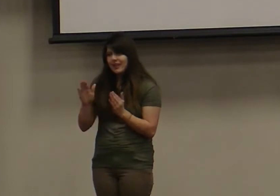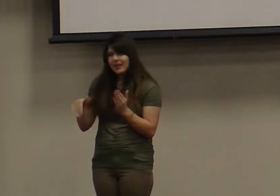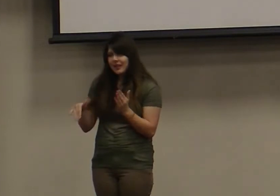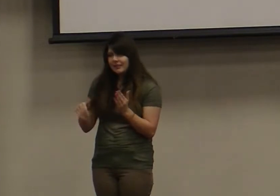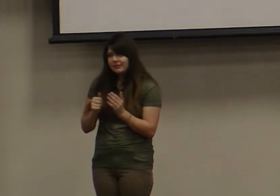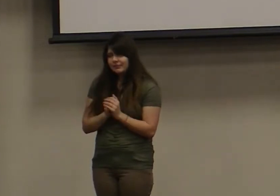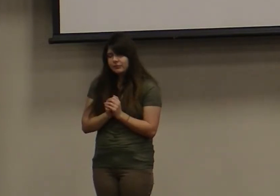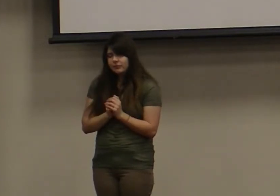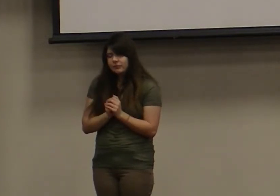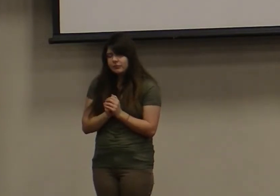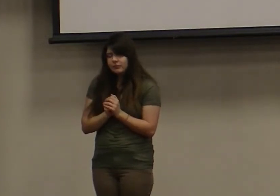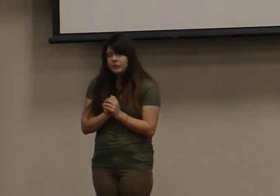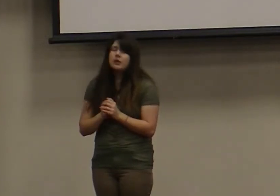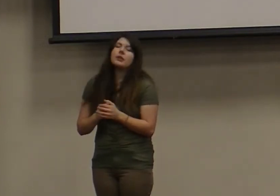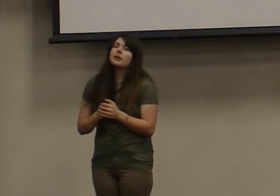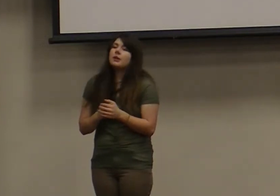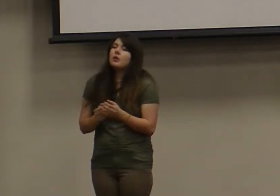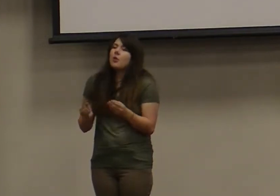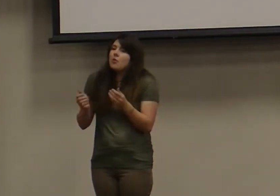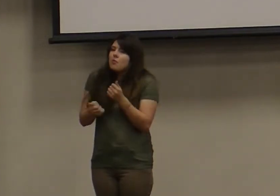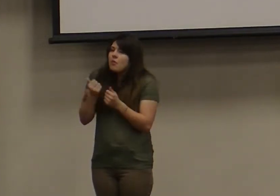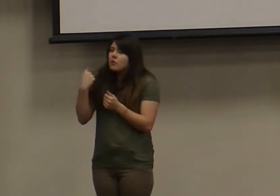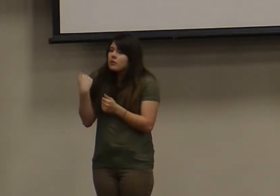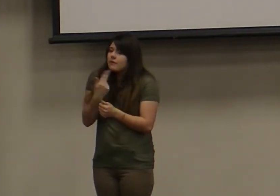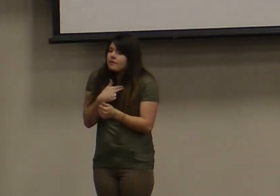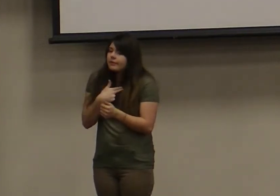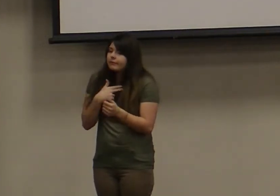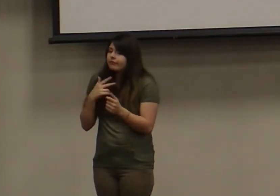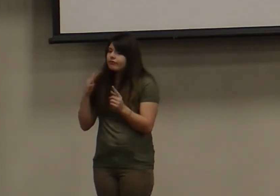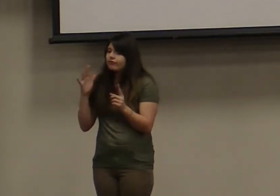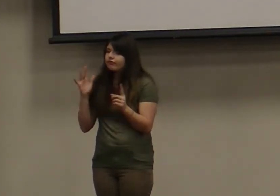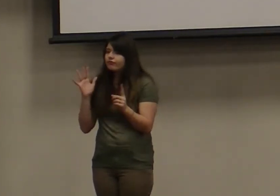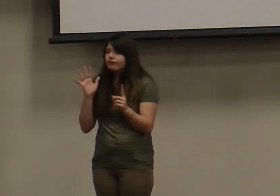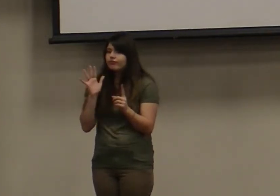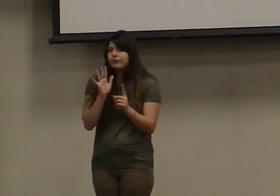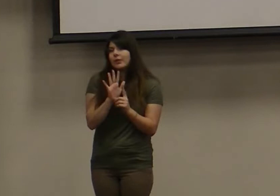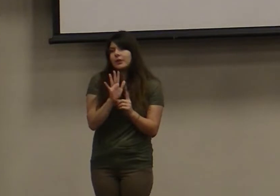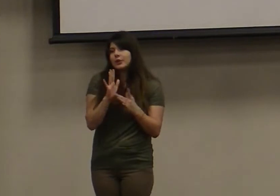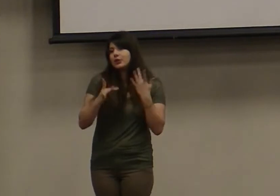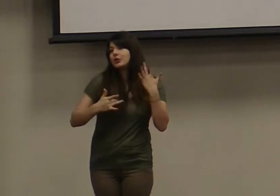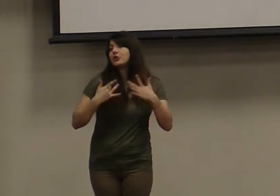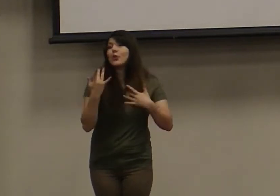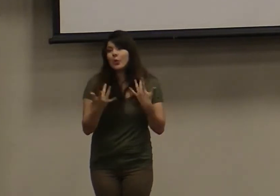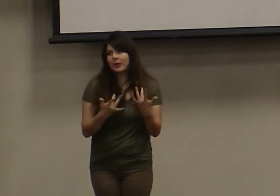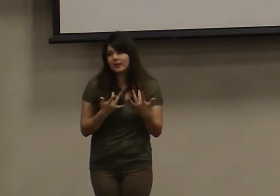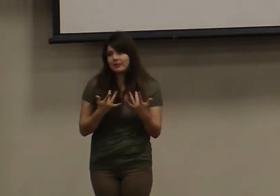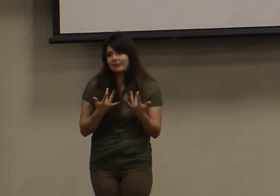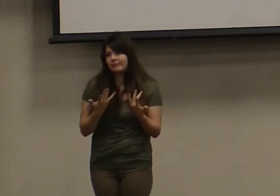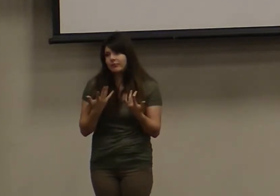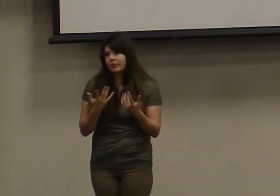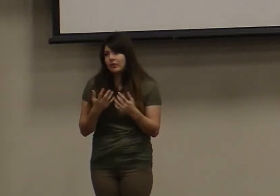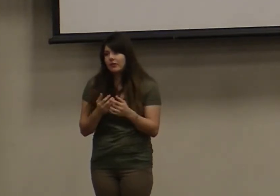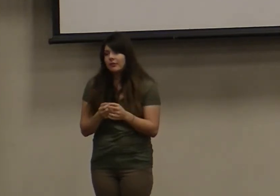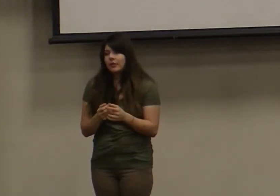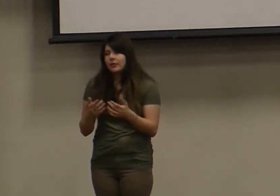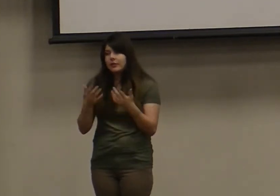You see, most of us tend to migrate more towards the merriment over the